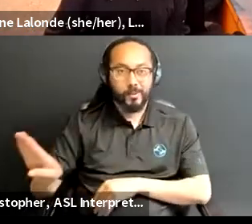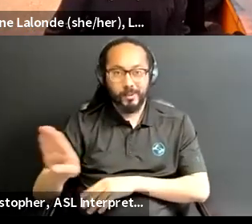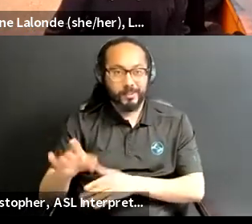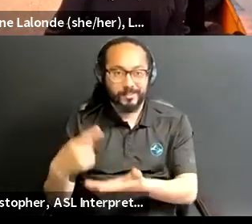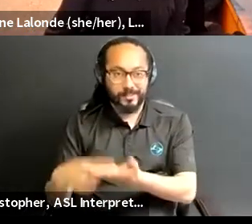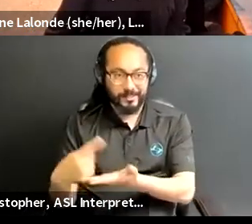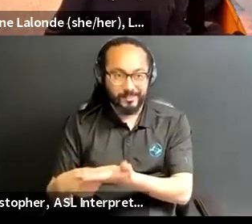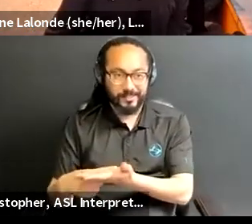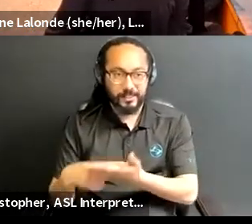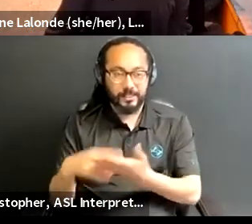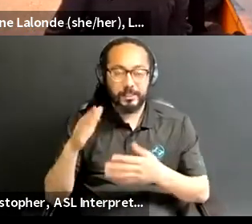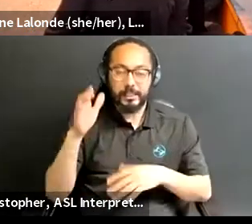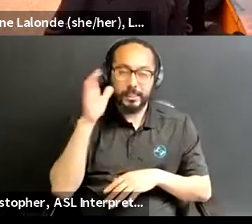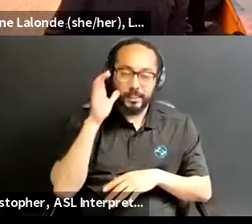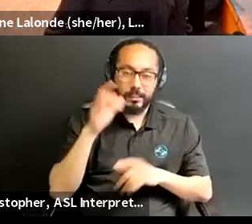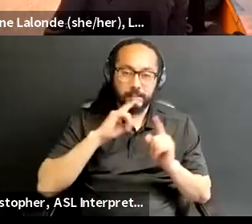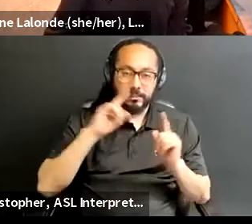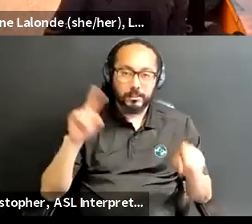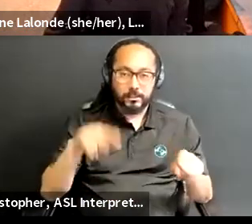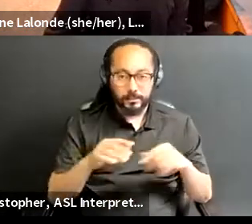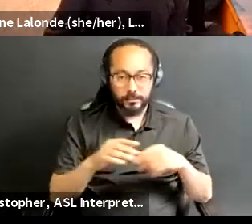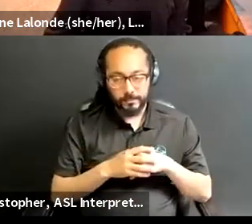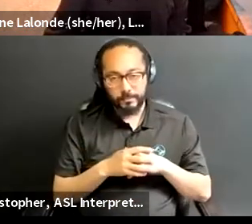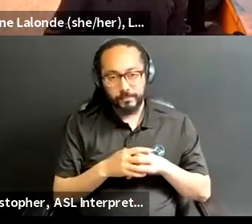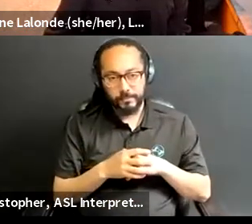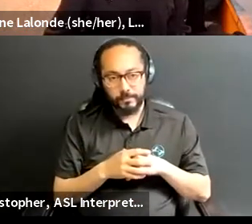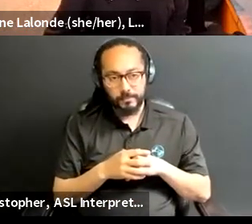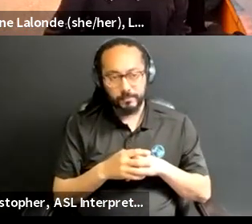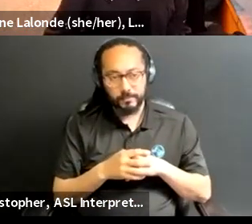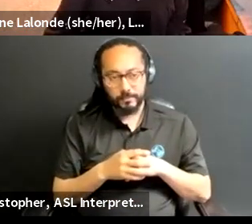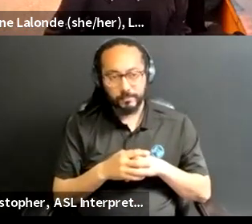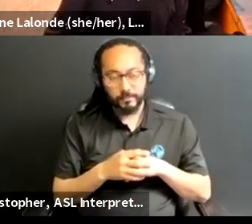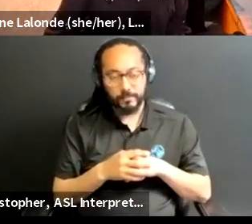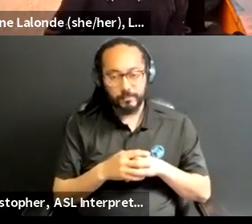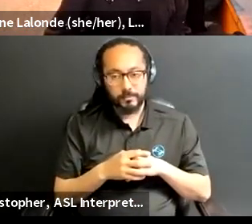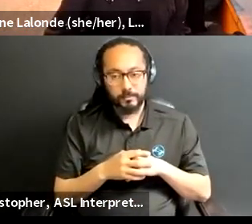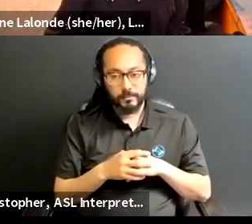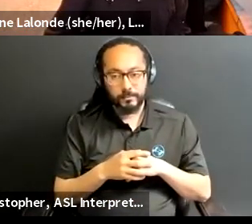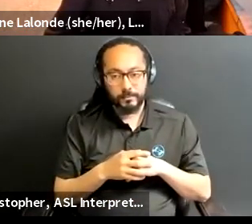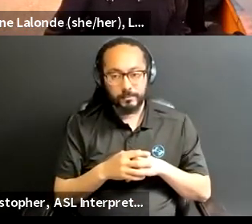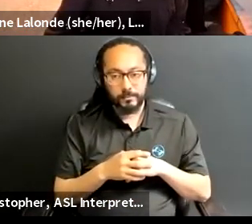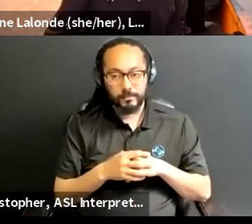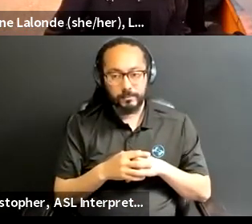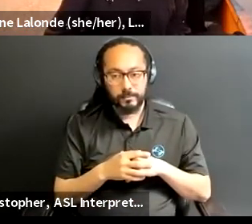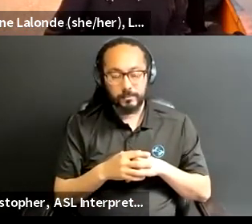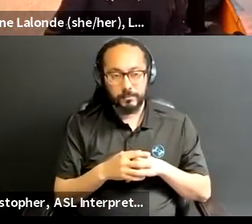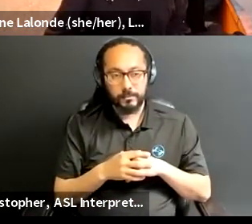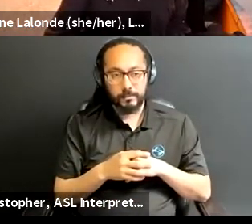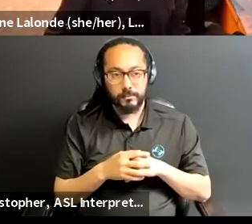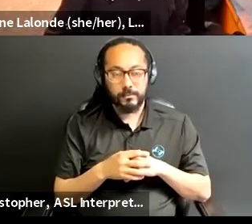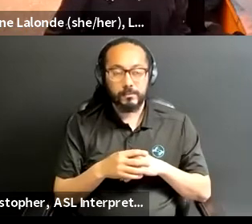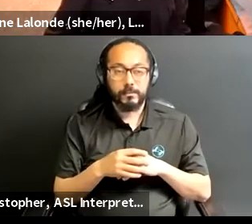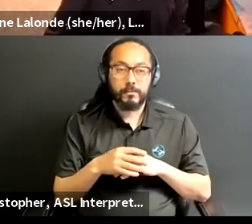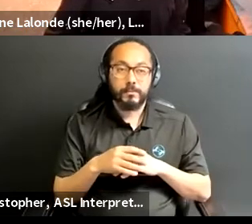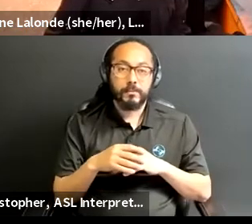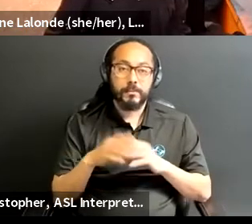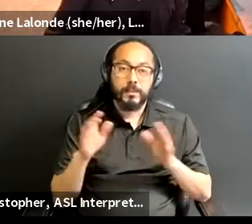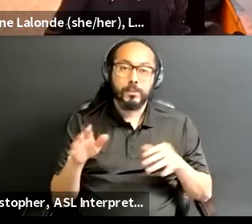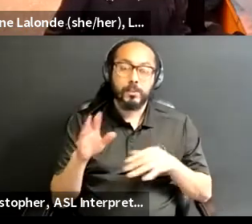question to hear the answer. So on that note, Wesley, I wonder if you could